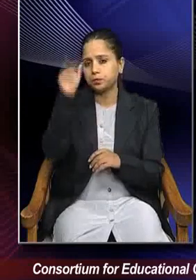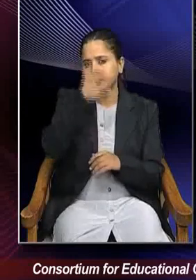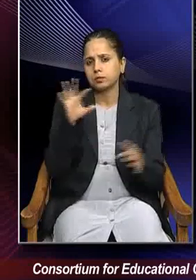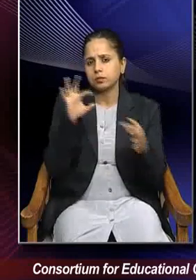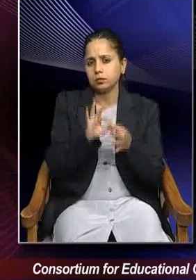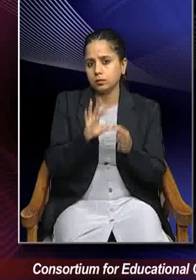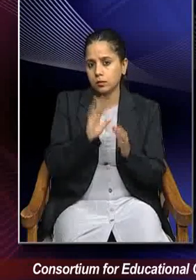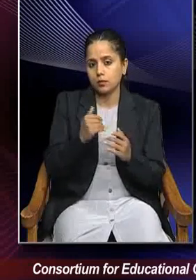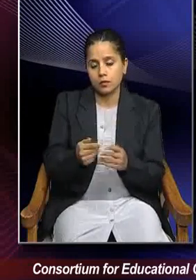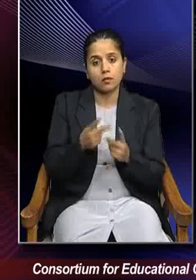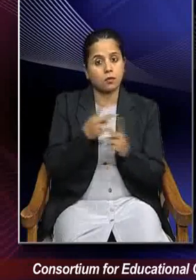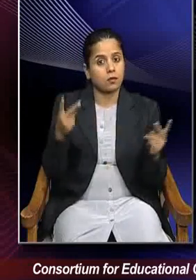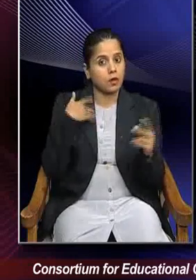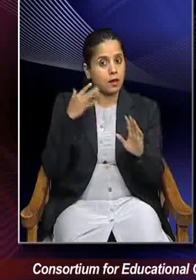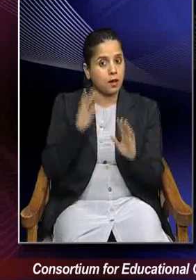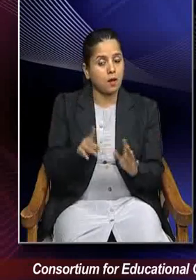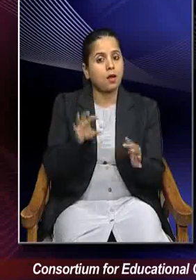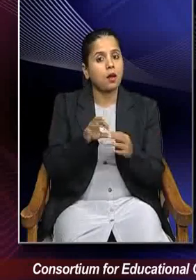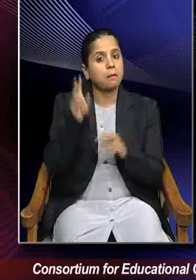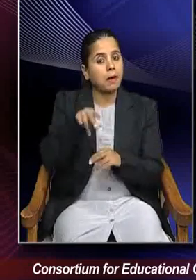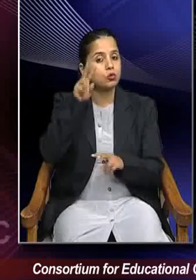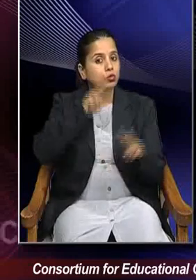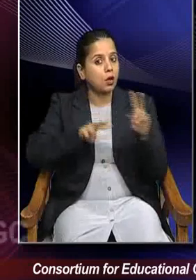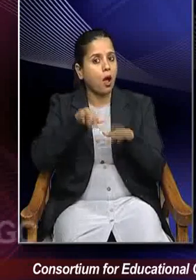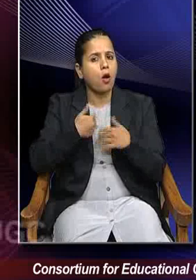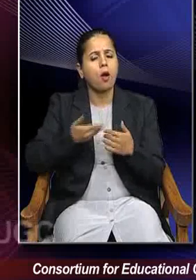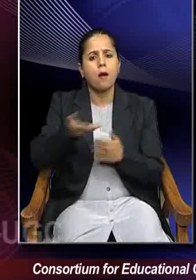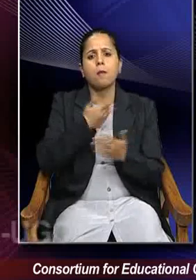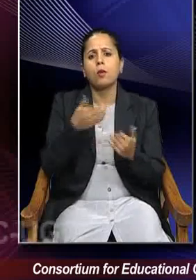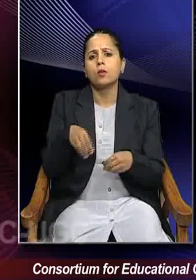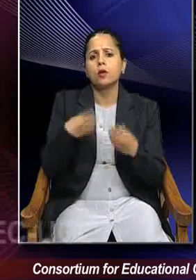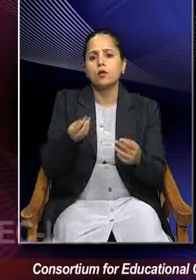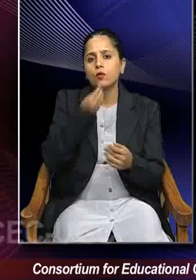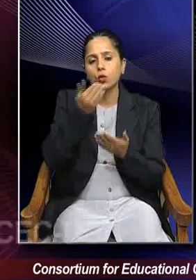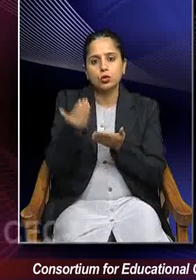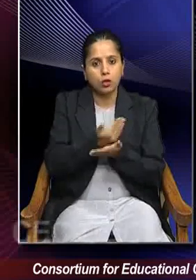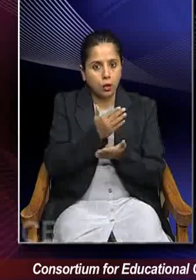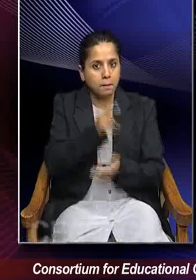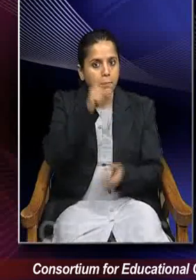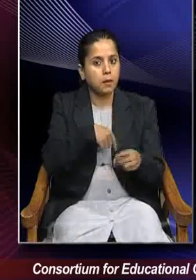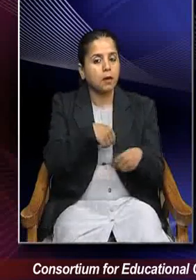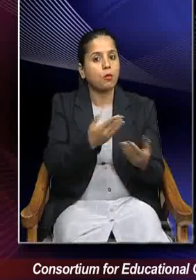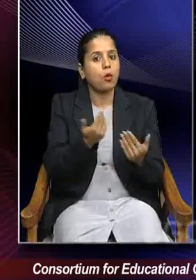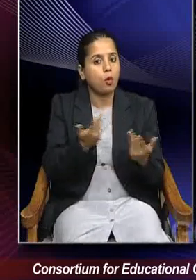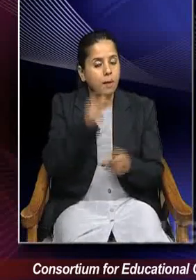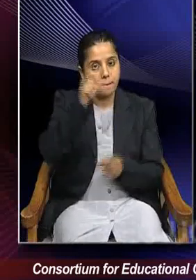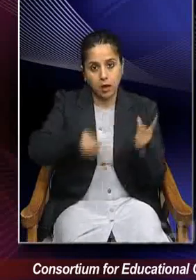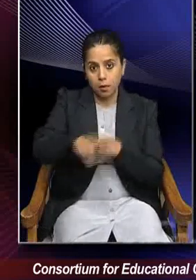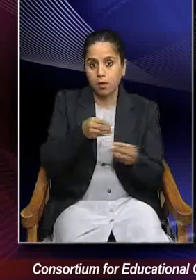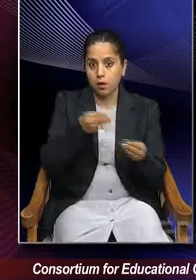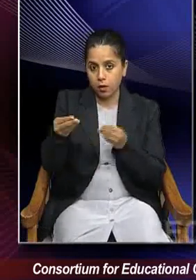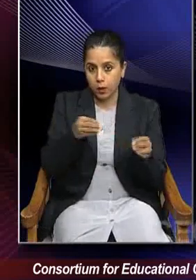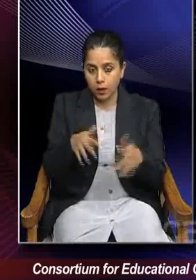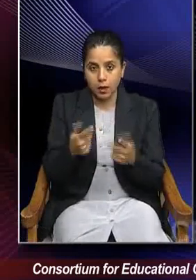we had various instruments to look after how can we provide food security to people, whether it is public distribution